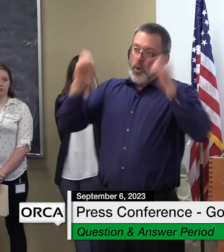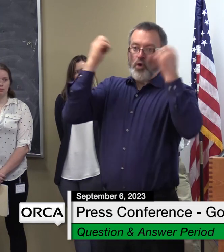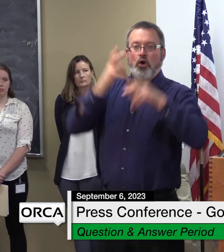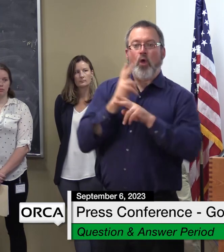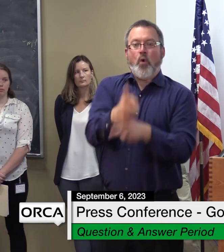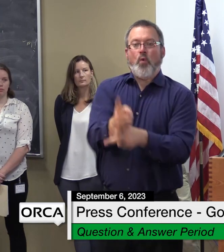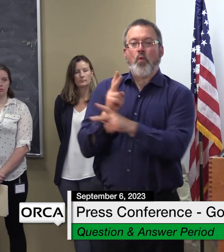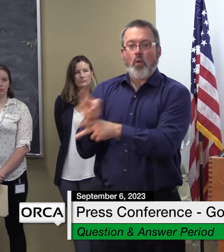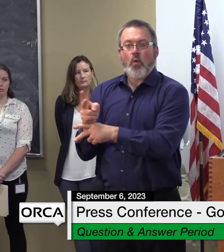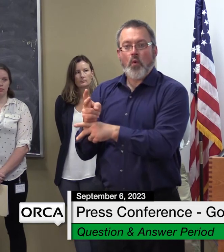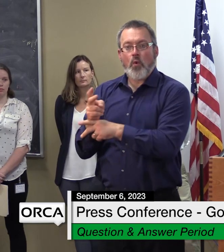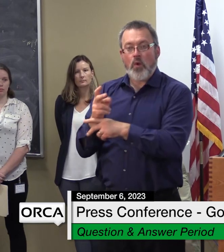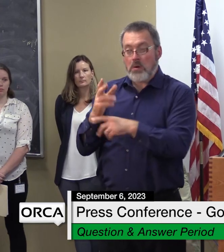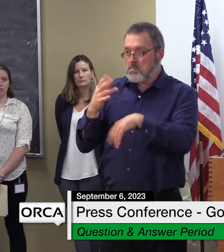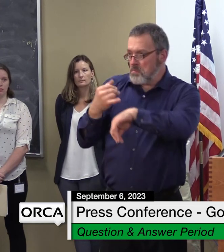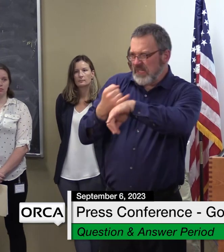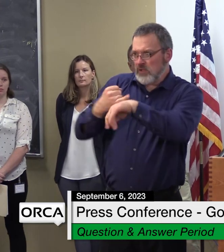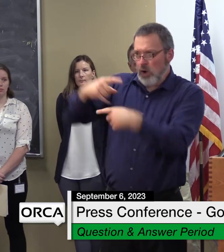rates,